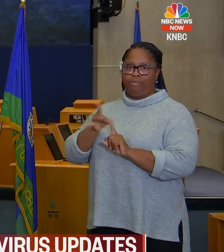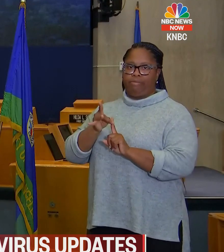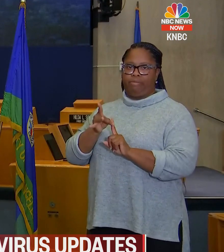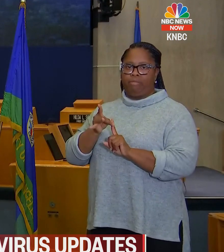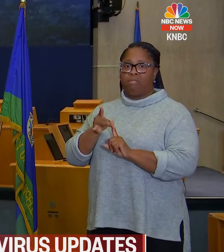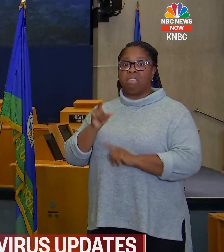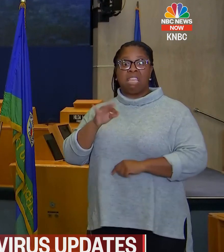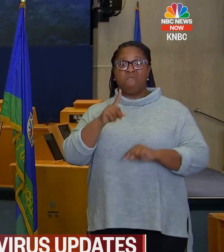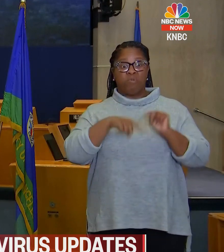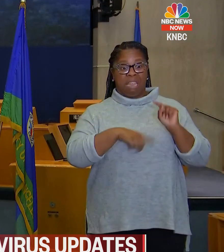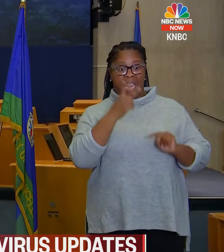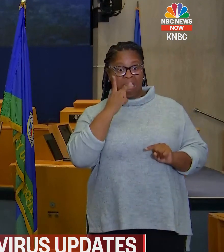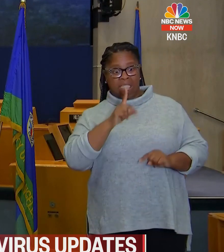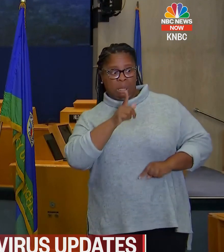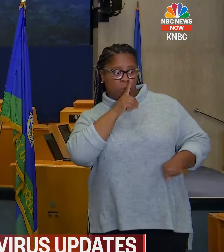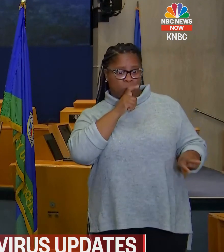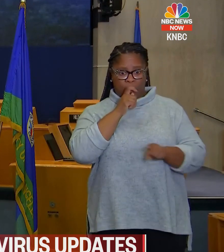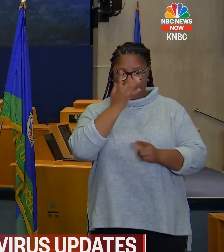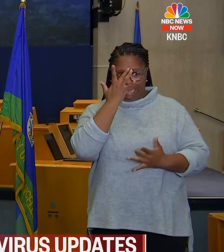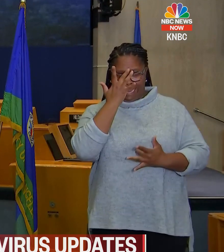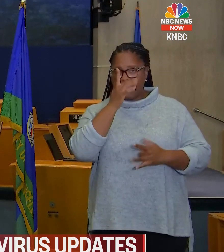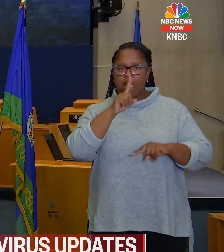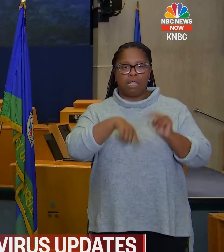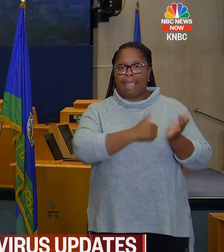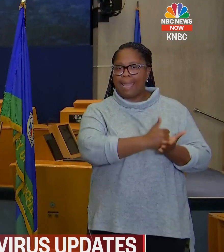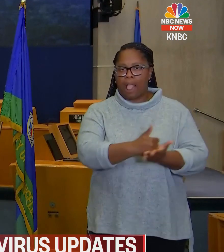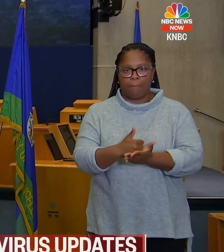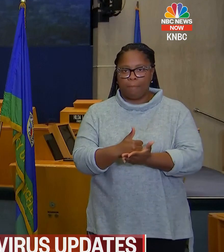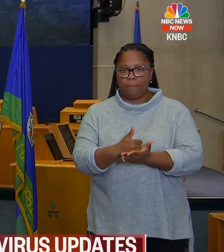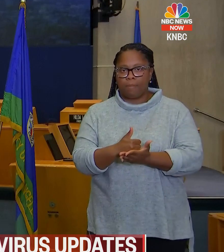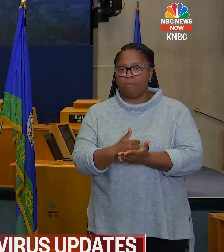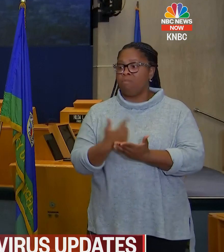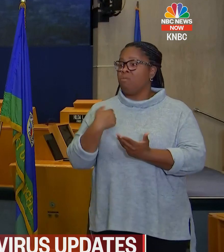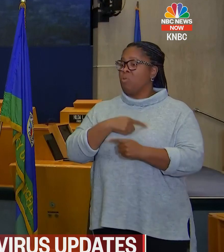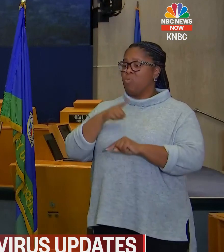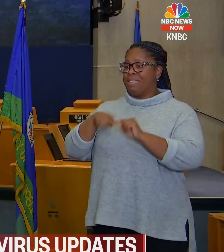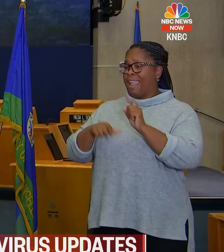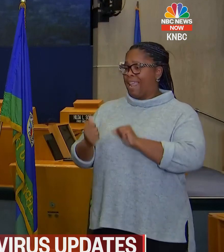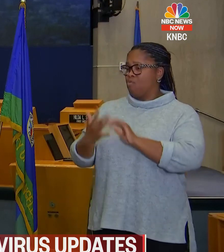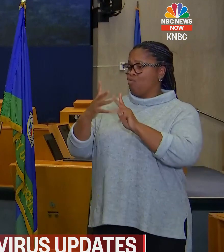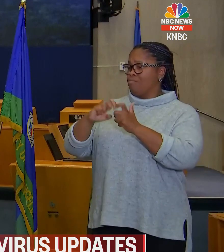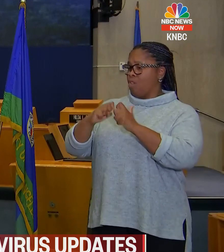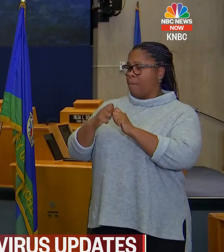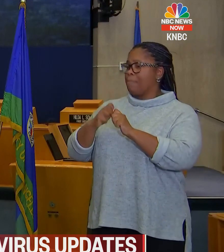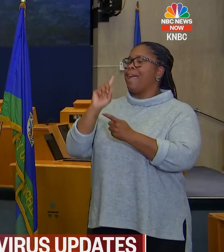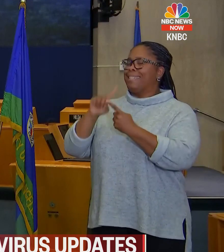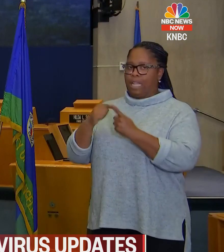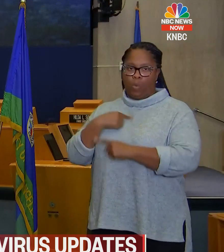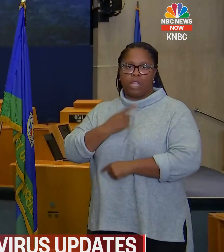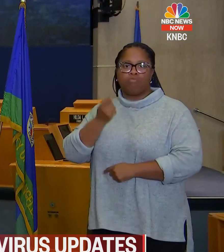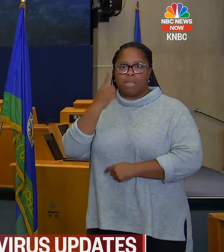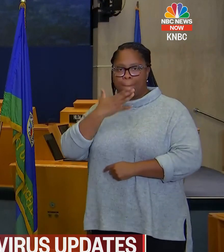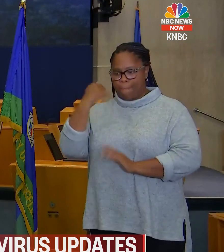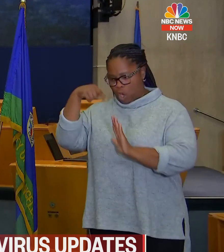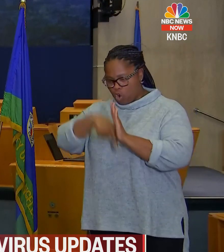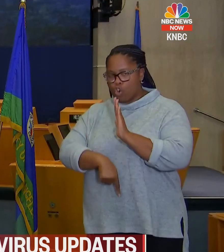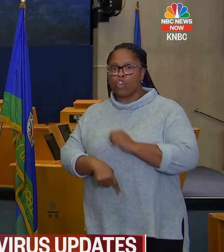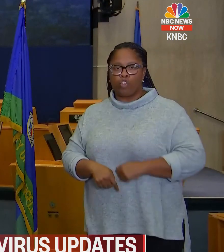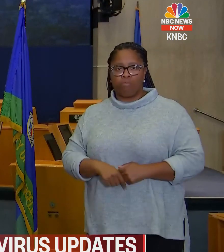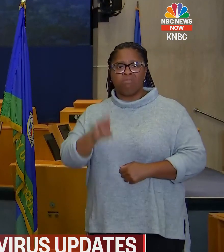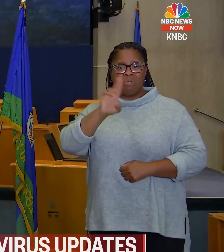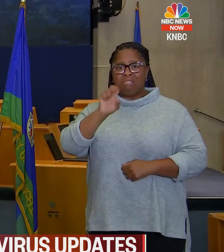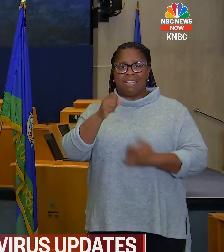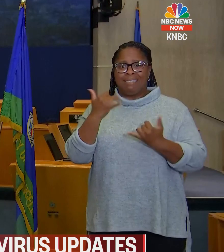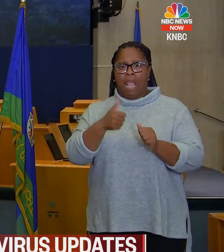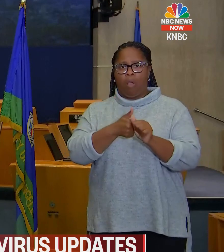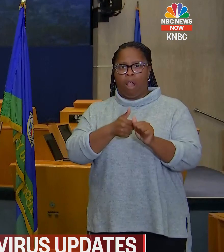we cannot see, and we cannot properly address this crisis until we better understand it. The United States has fallen behind